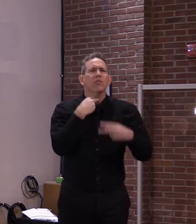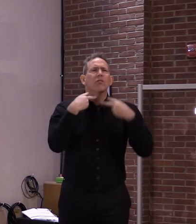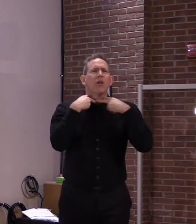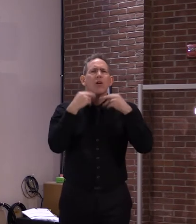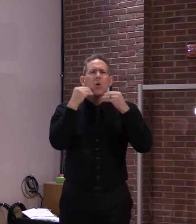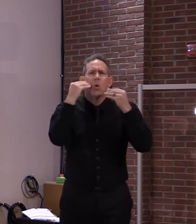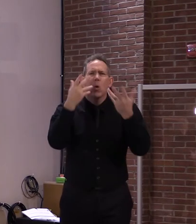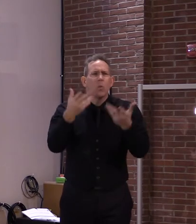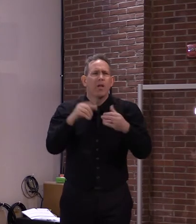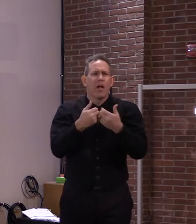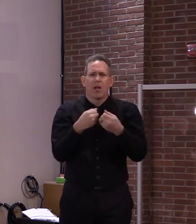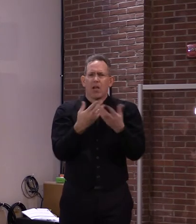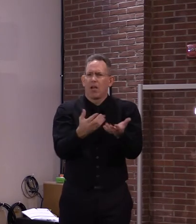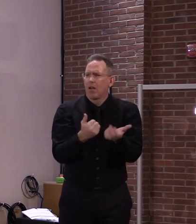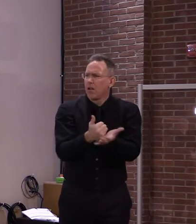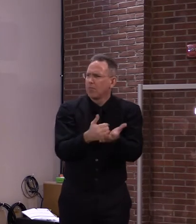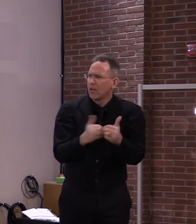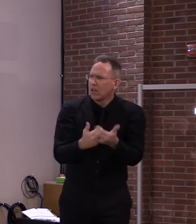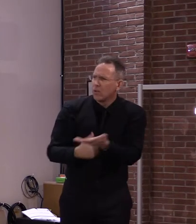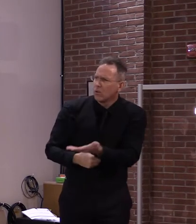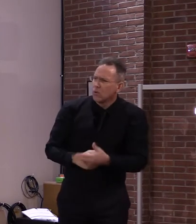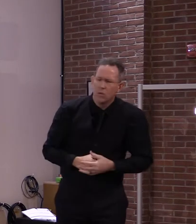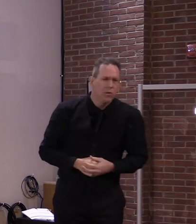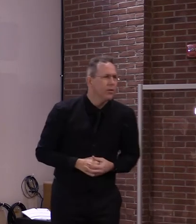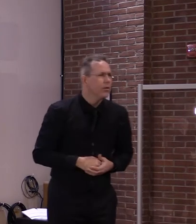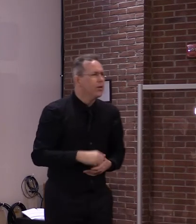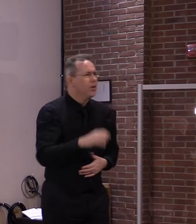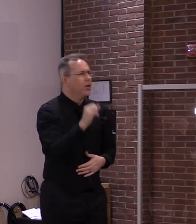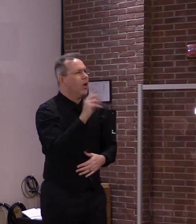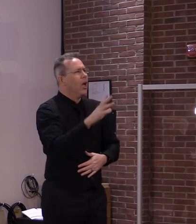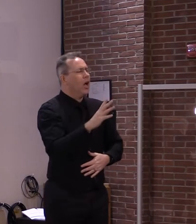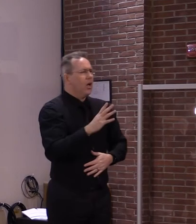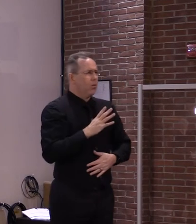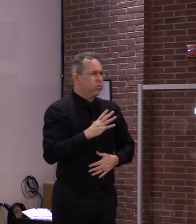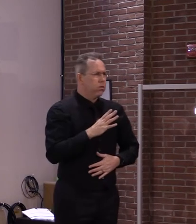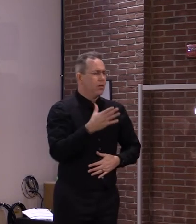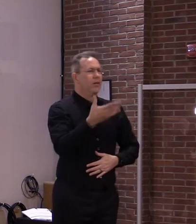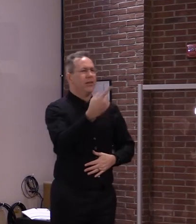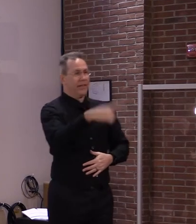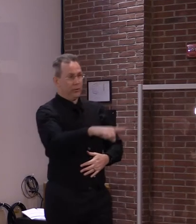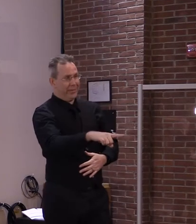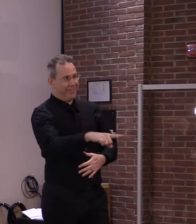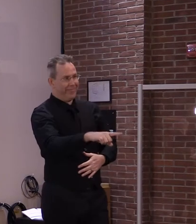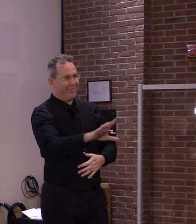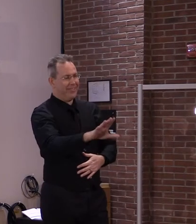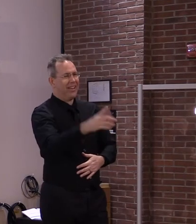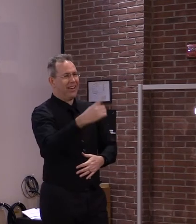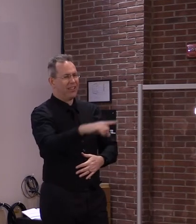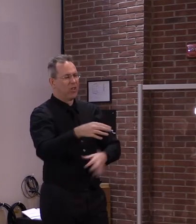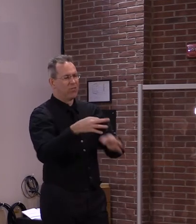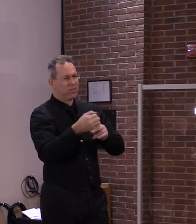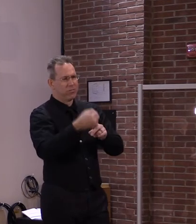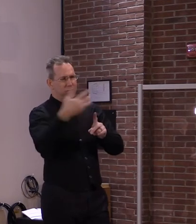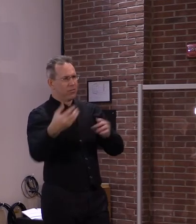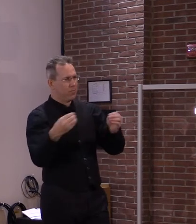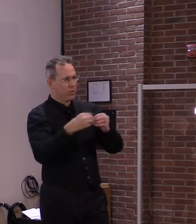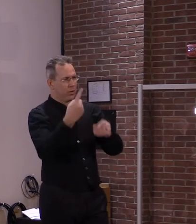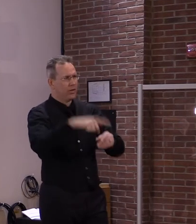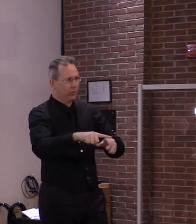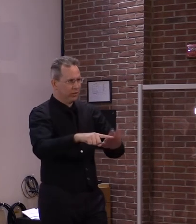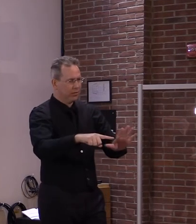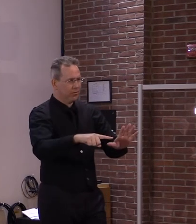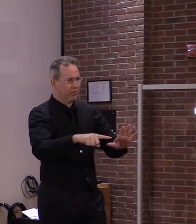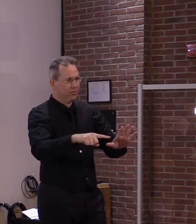i would i would just say stand by for next week um we'll i anticipate we'll have more to report on those counties and other